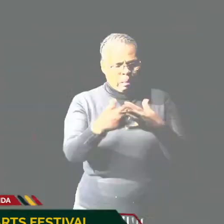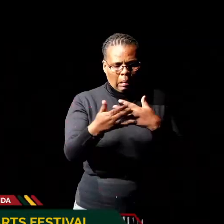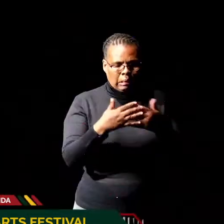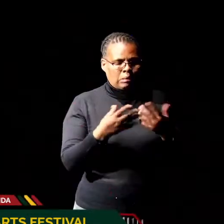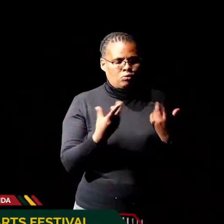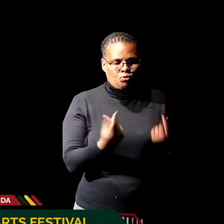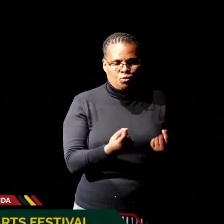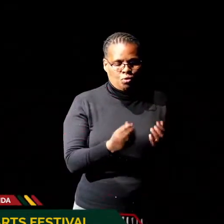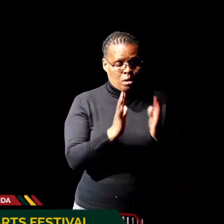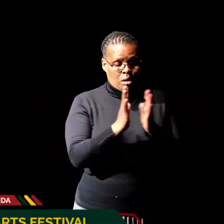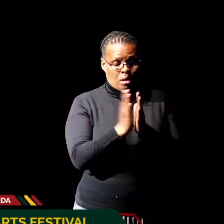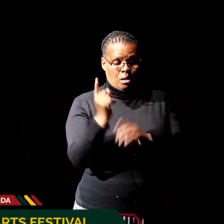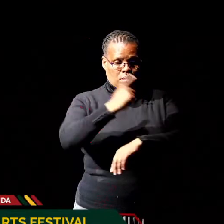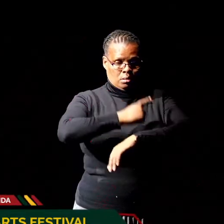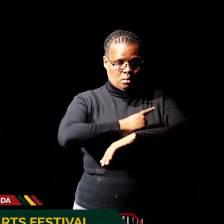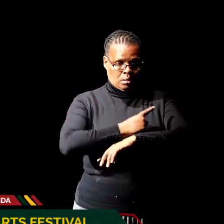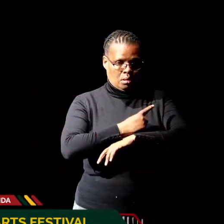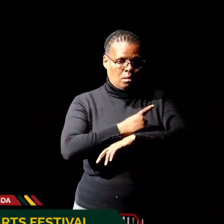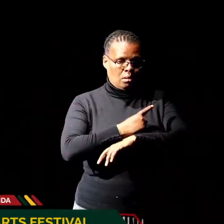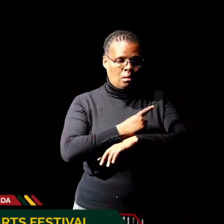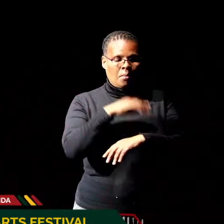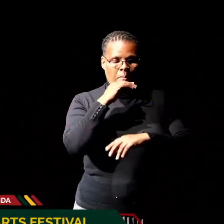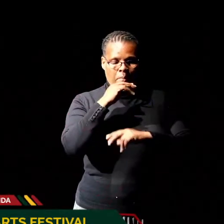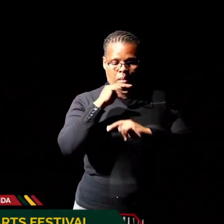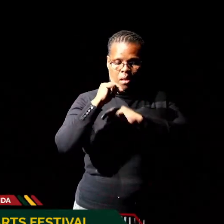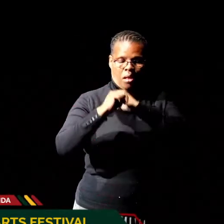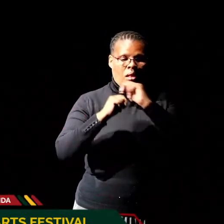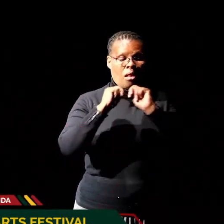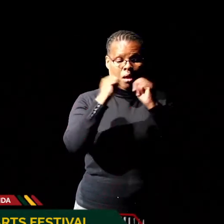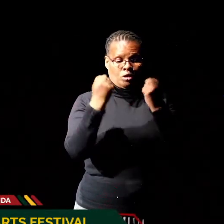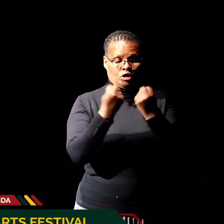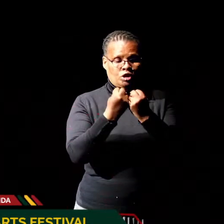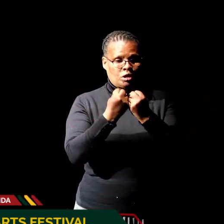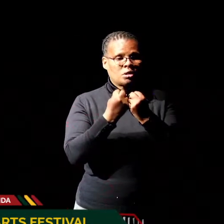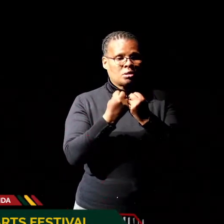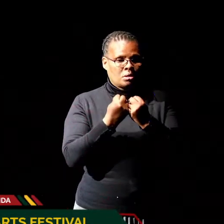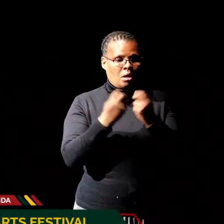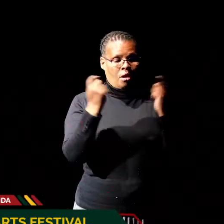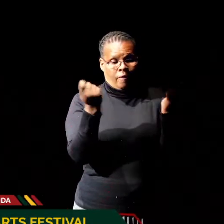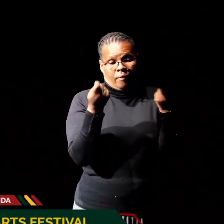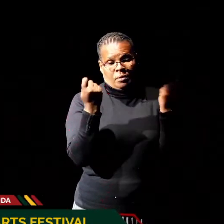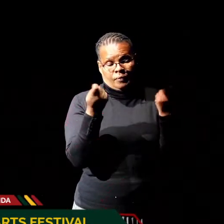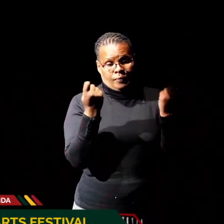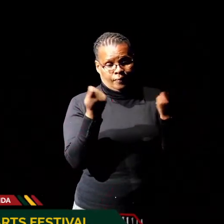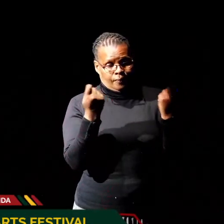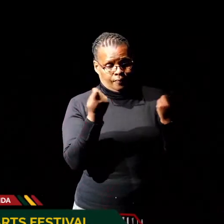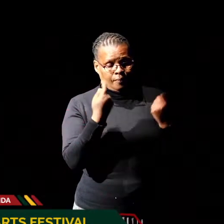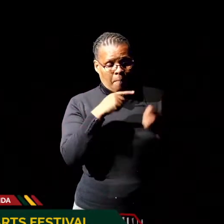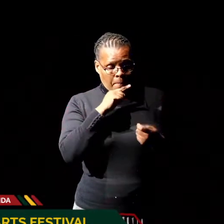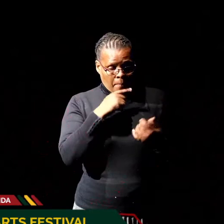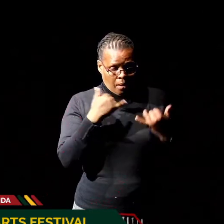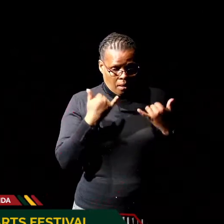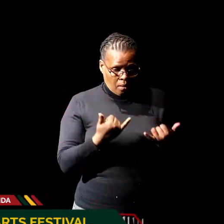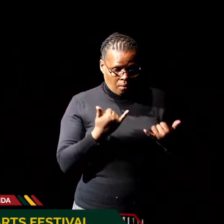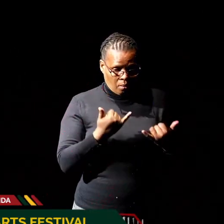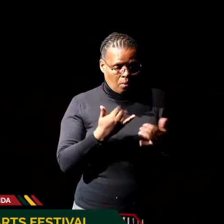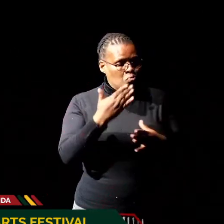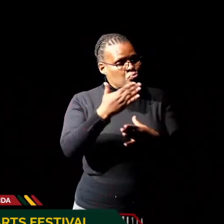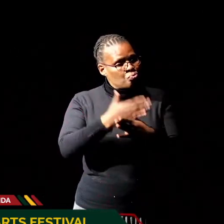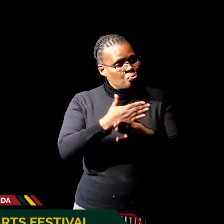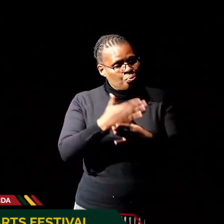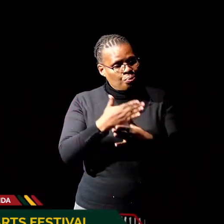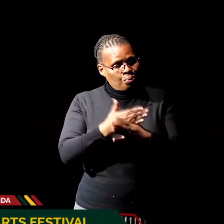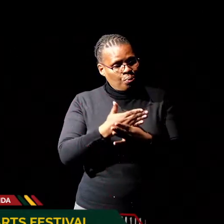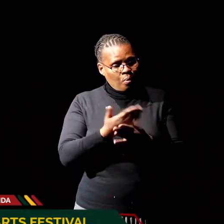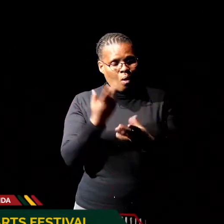days of National Arts Festival would be around the fact that we'll be working on